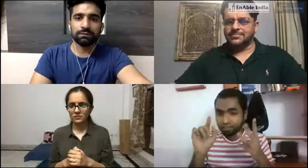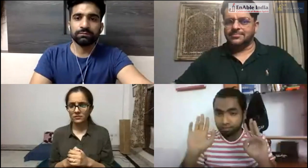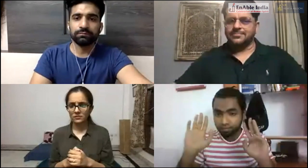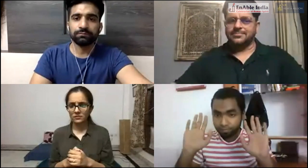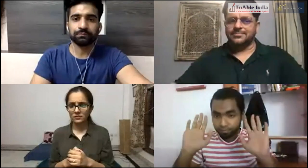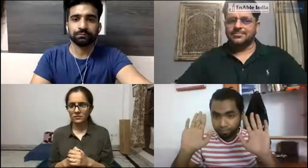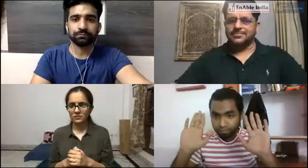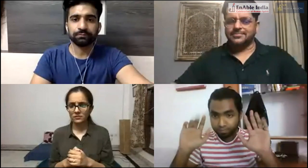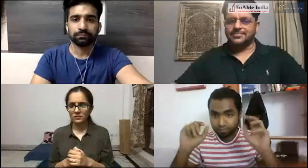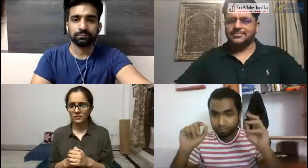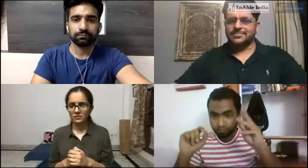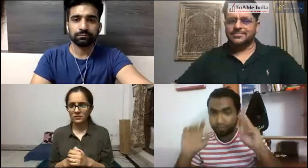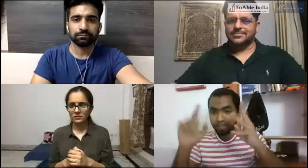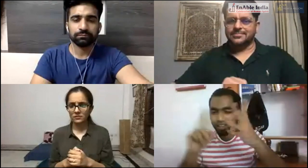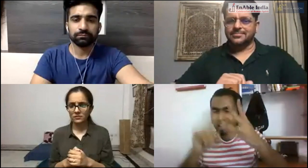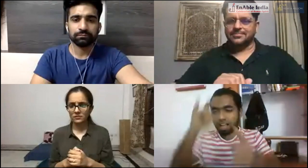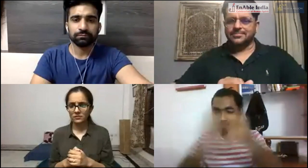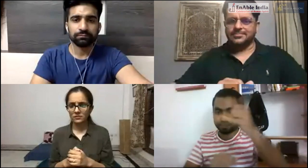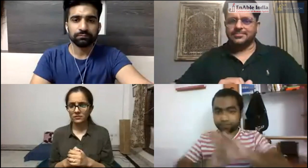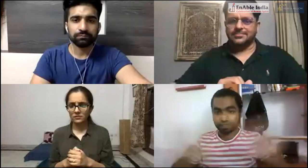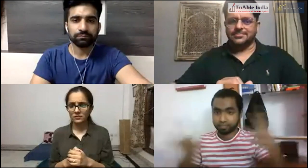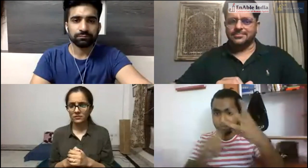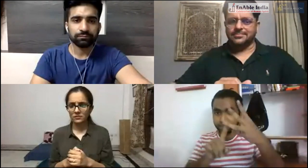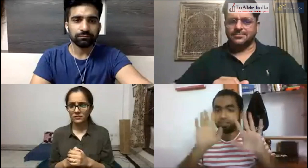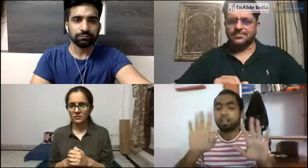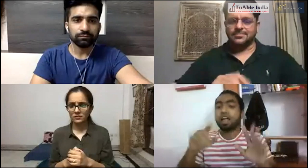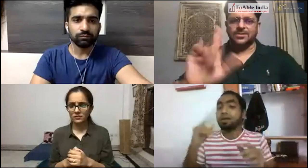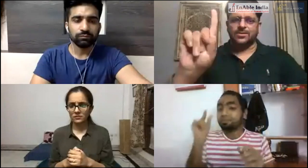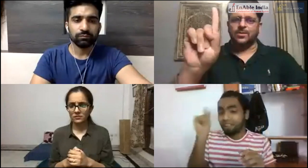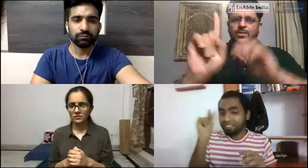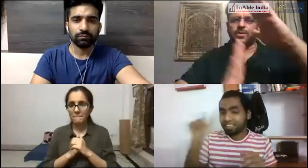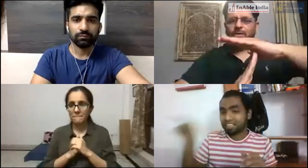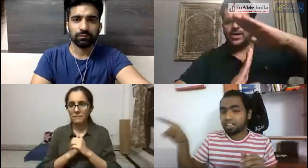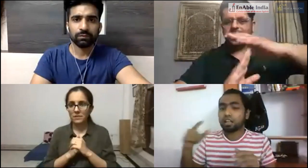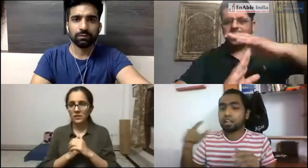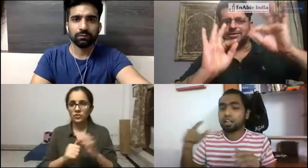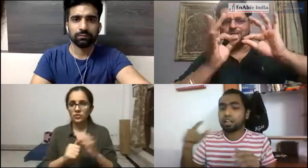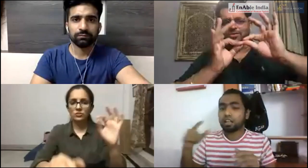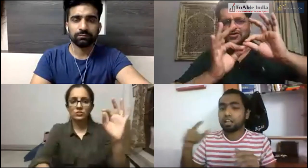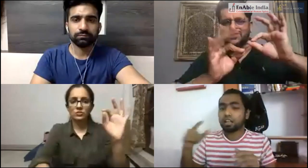Third question. Okay, I think my internet's a bit shaky.